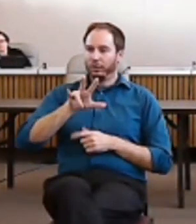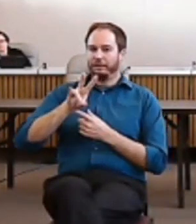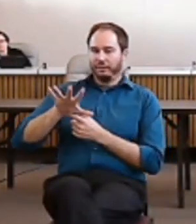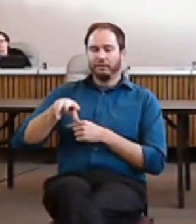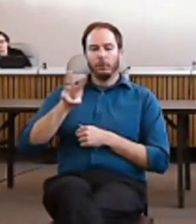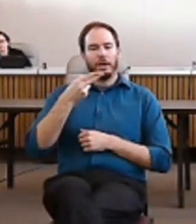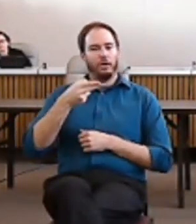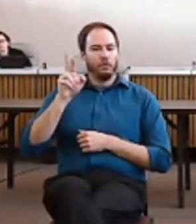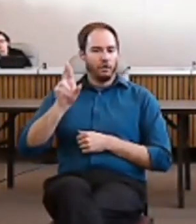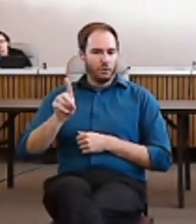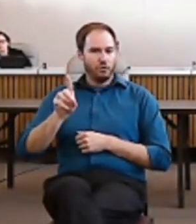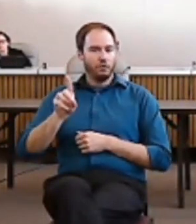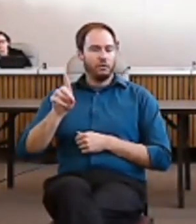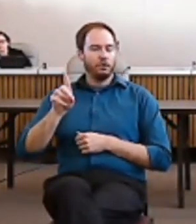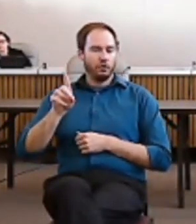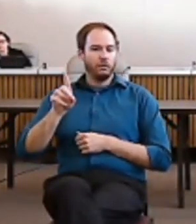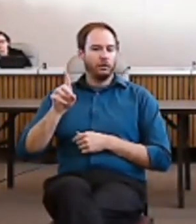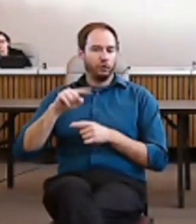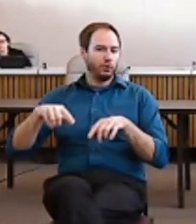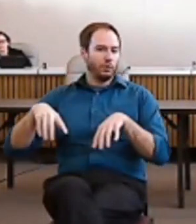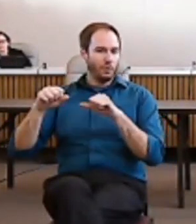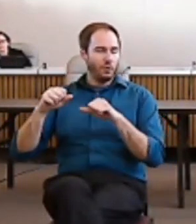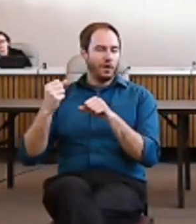Henrietta Road to hold annual